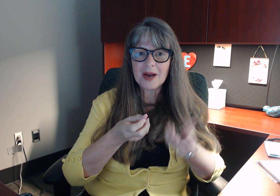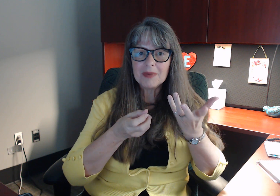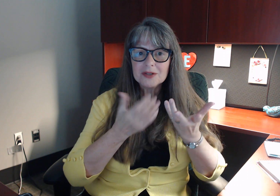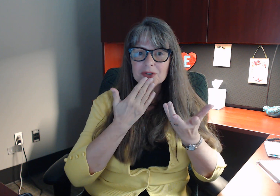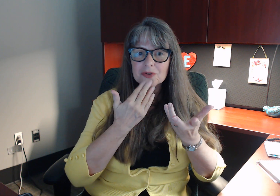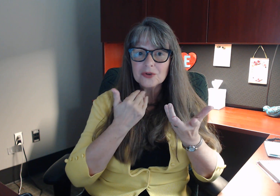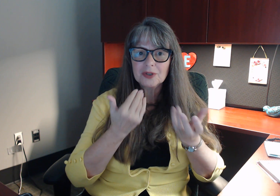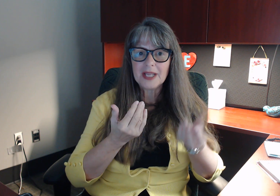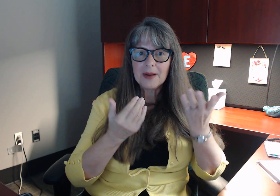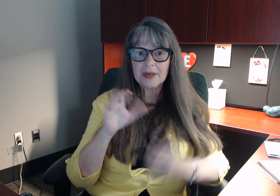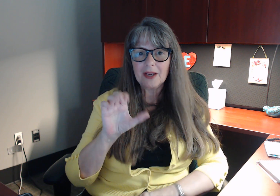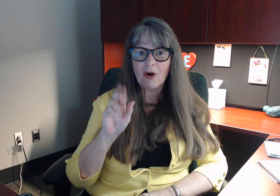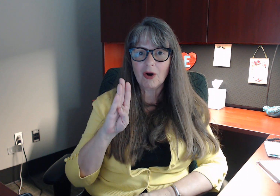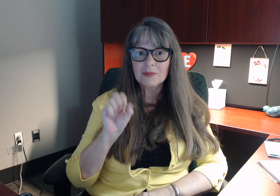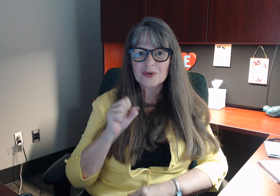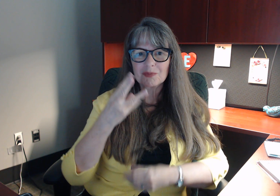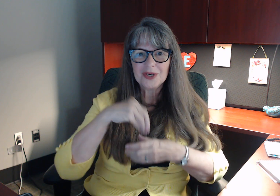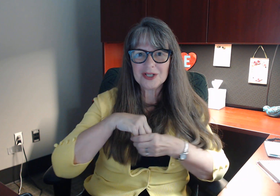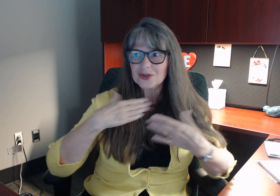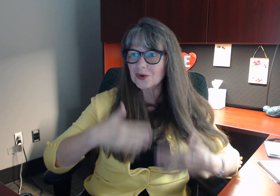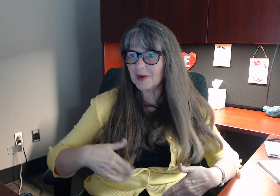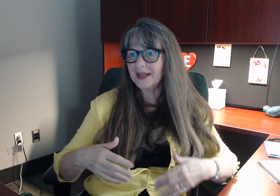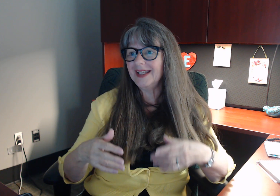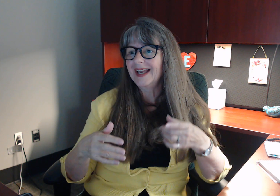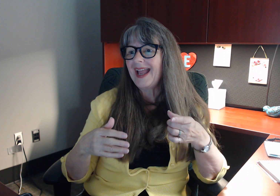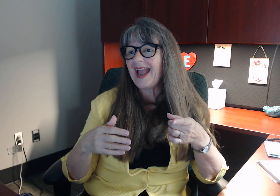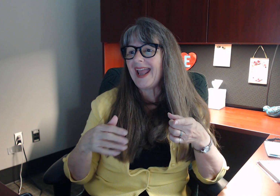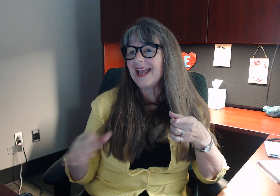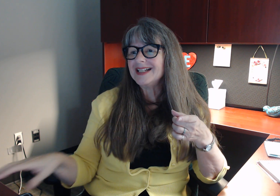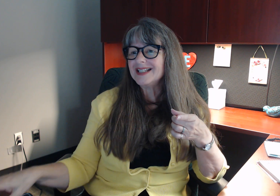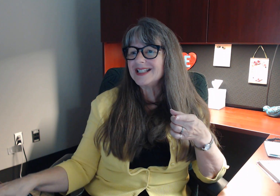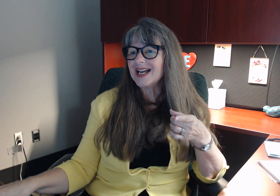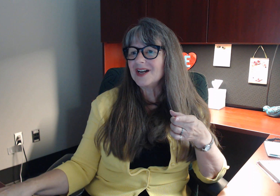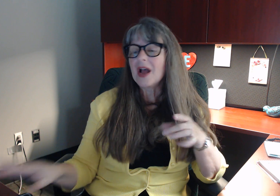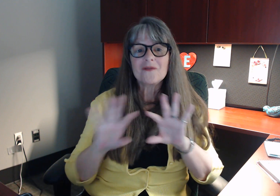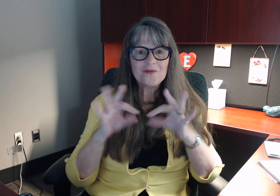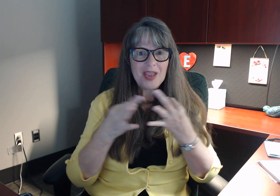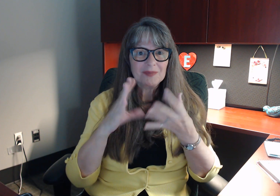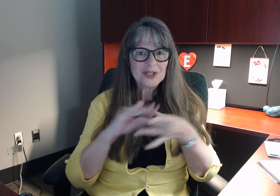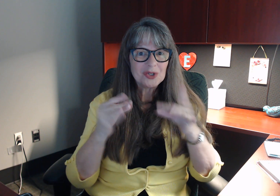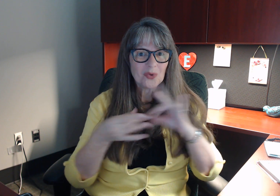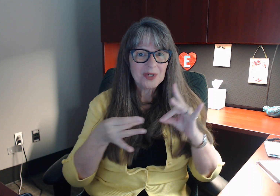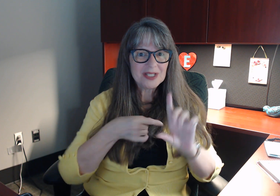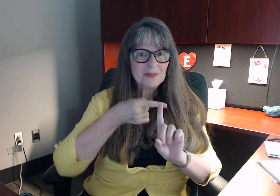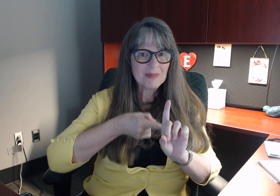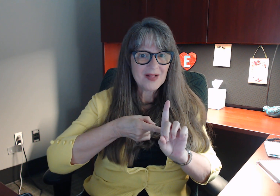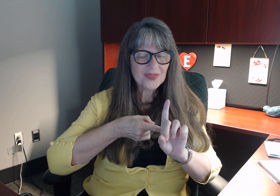much sugar and how many carbs you're putting into your body. And Family Stories Month,